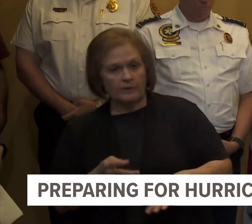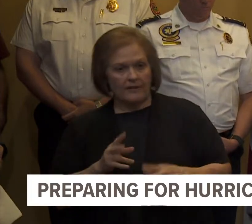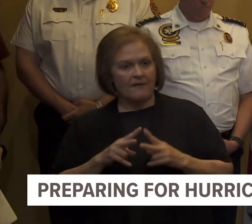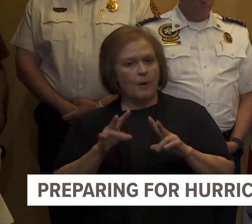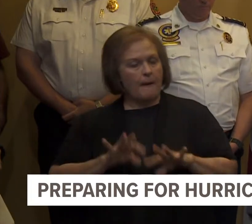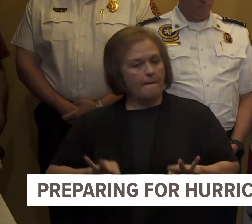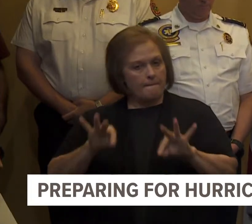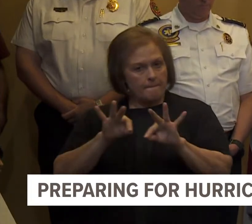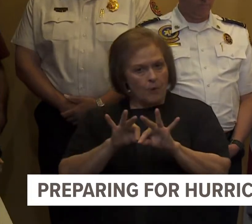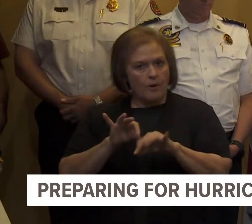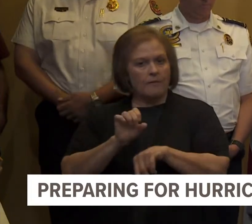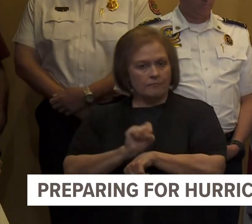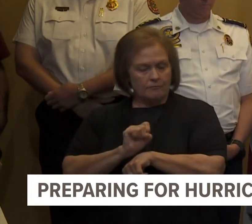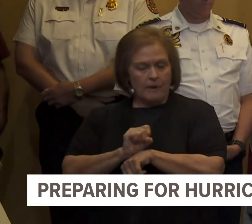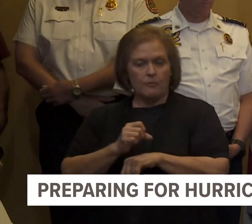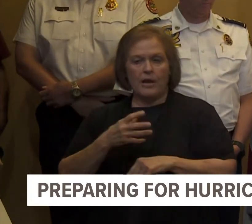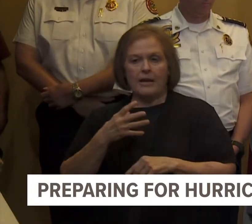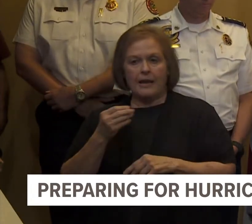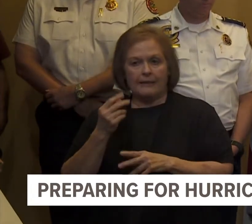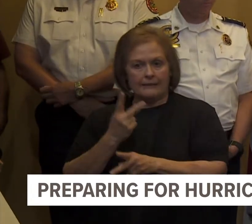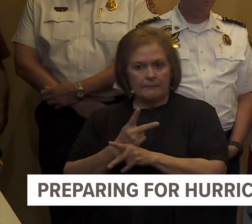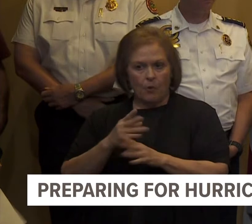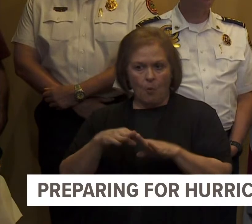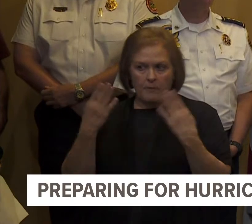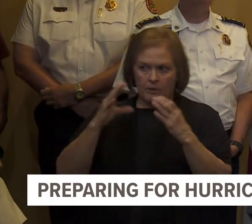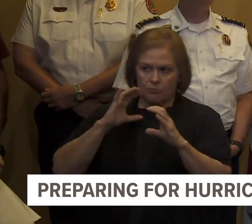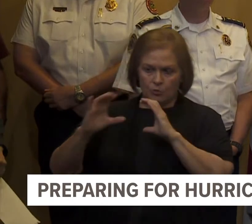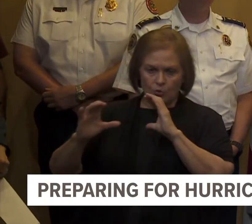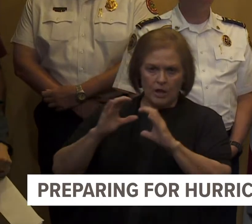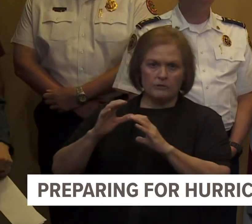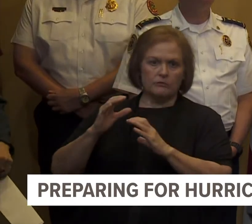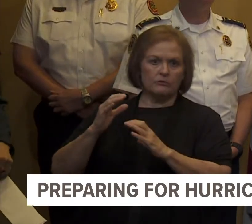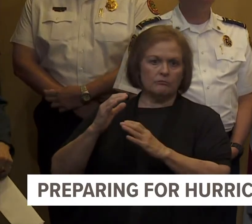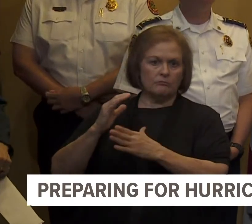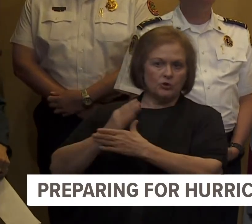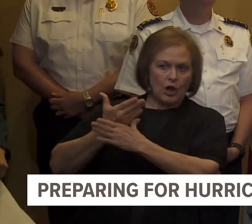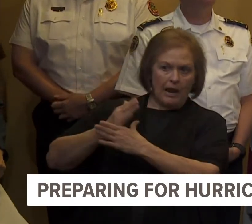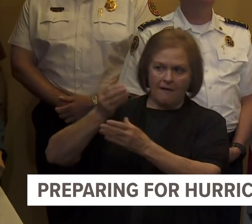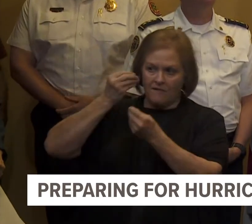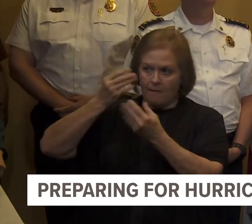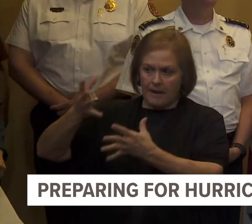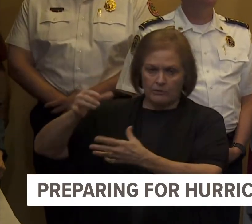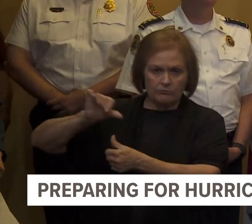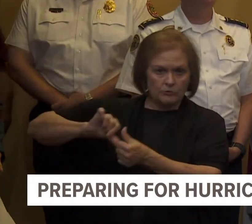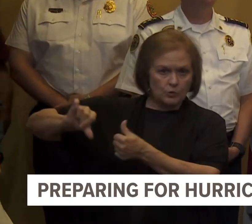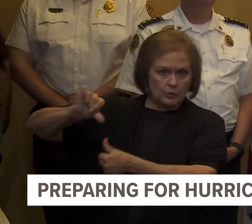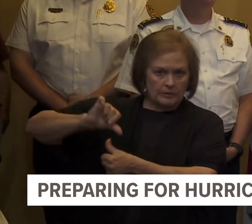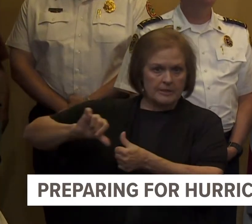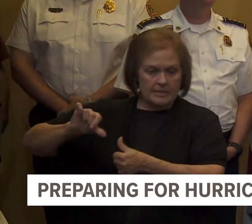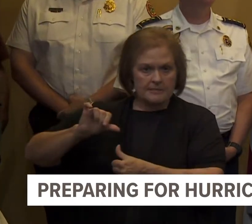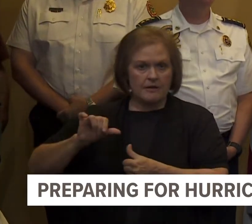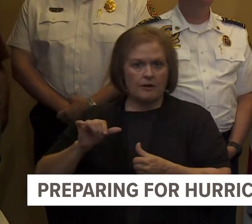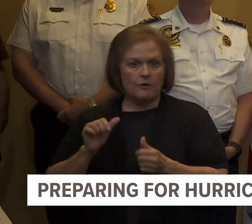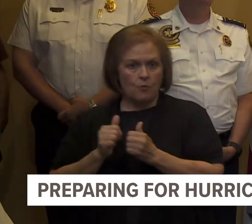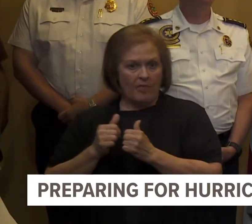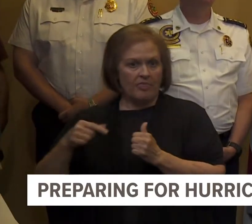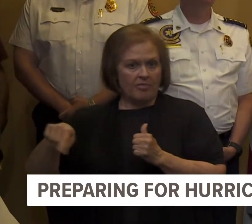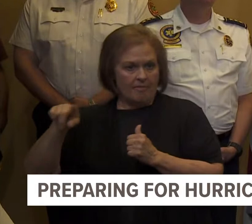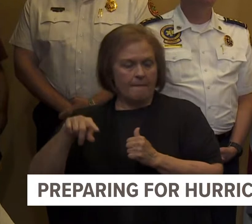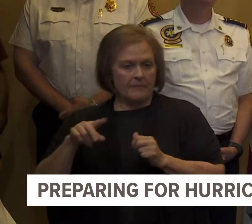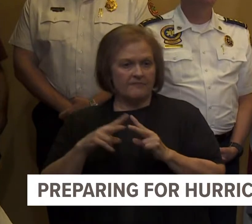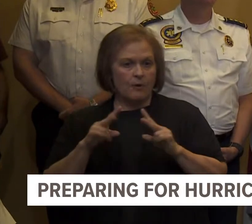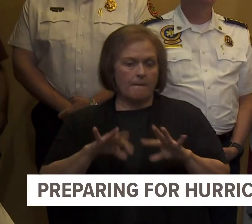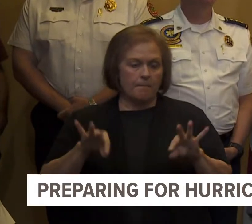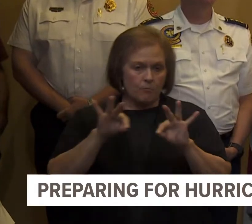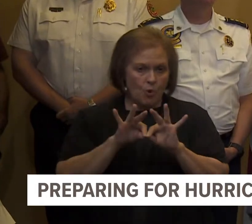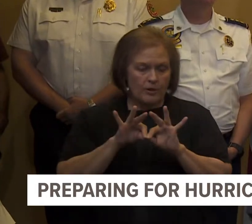very crucial operation, and communication and sharing information, current information with them is